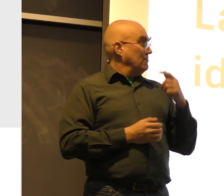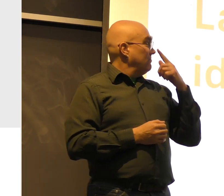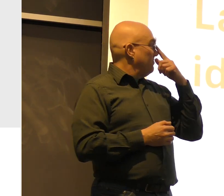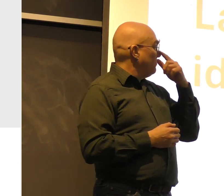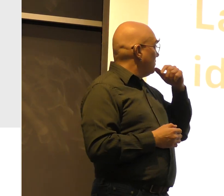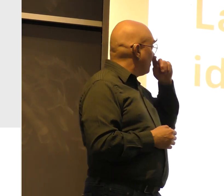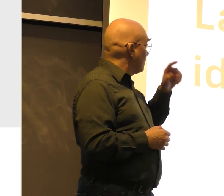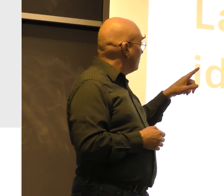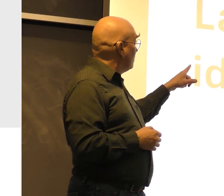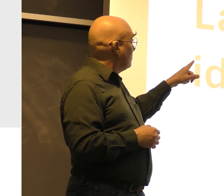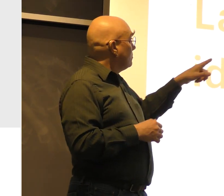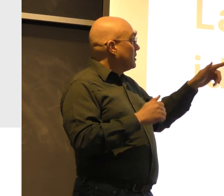Right?